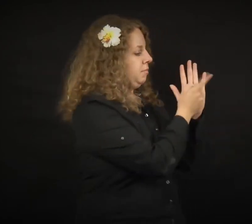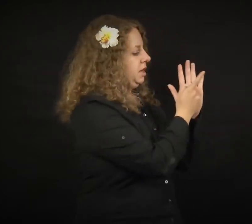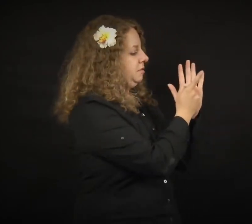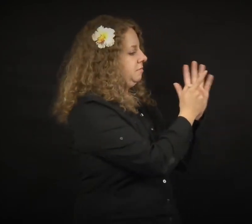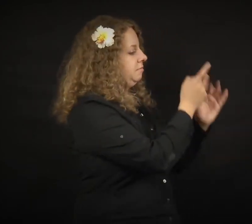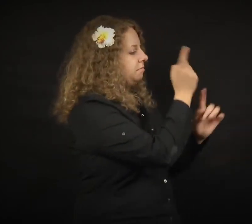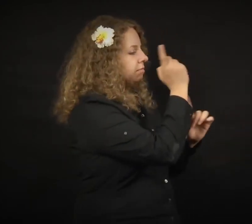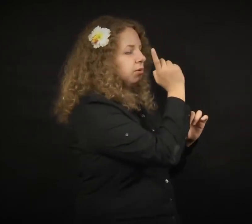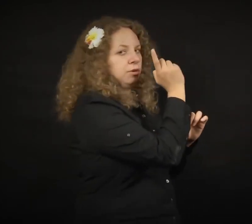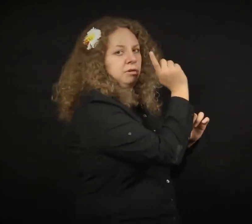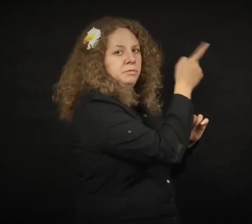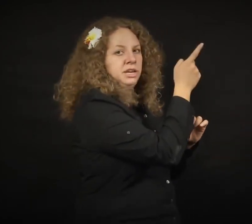Minute or minute.